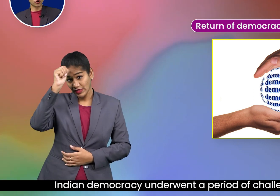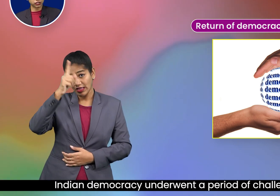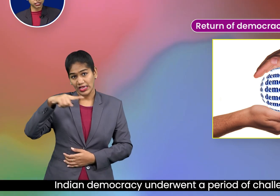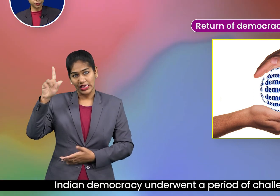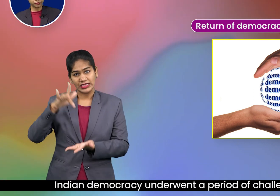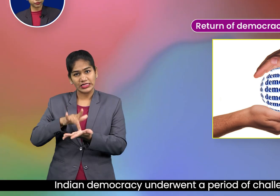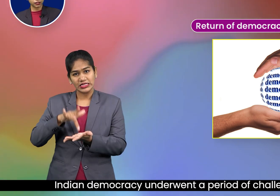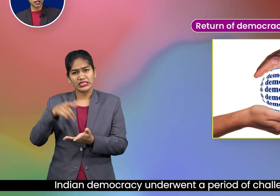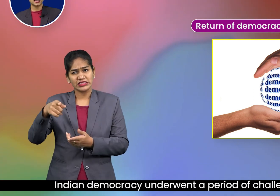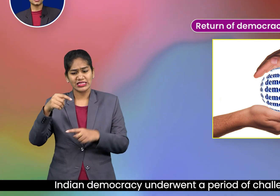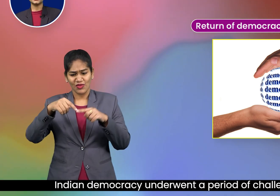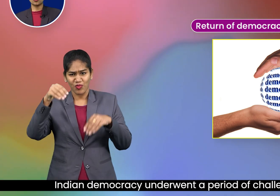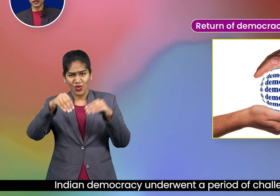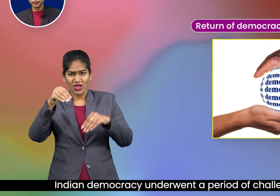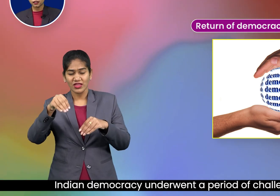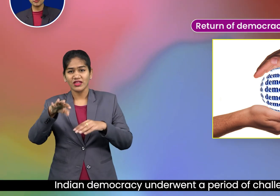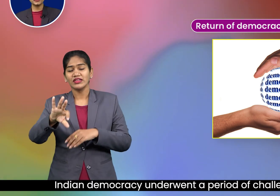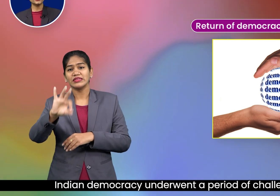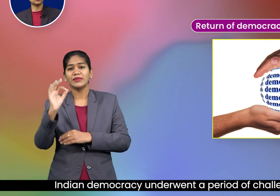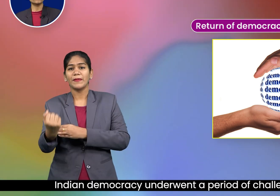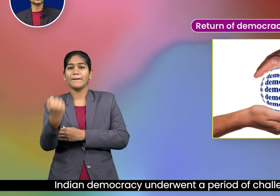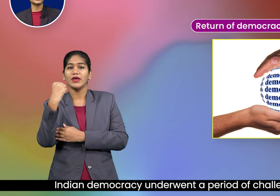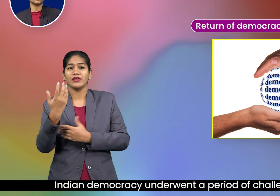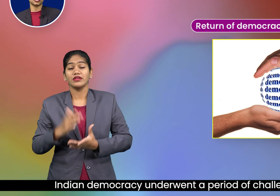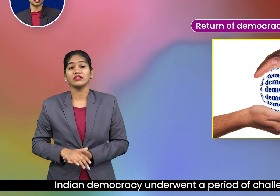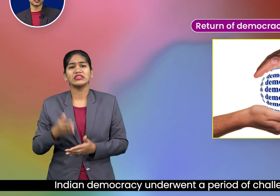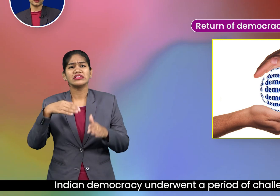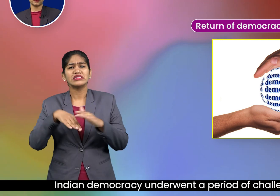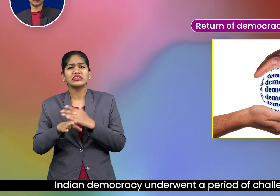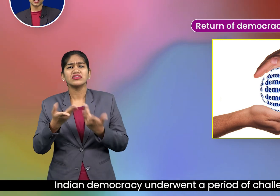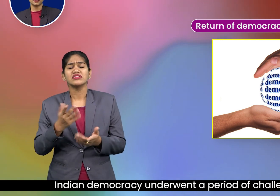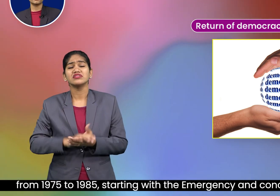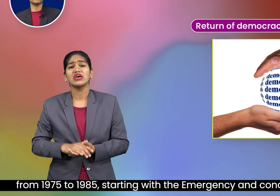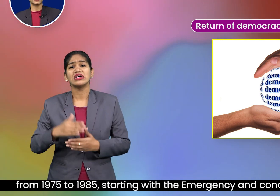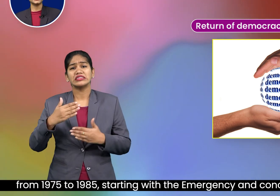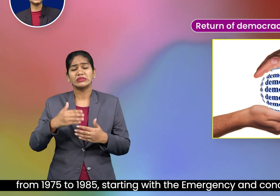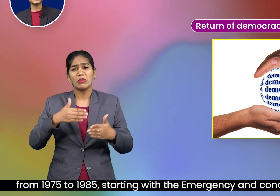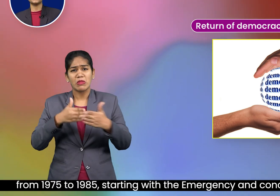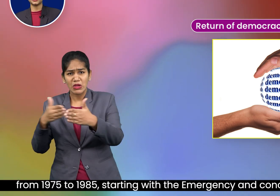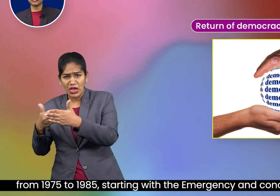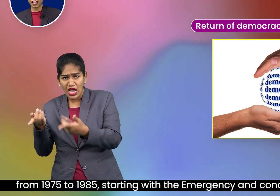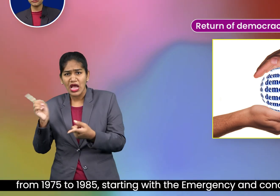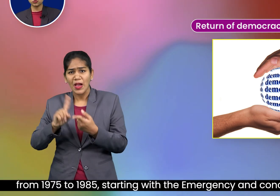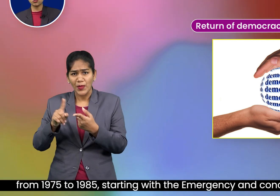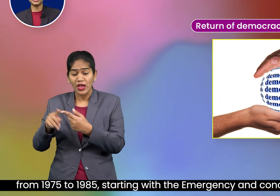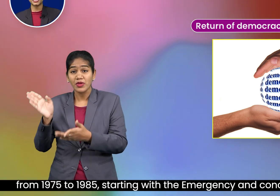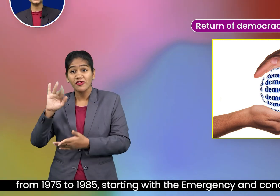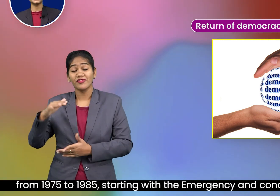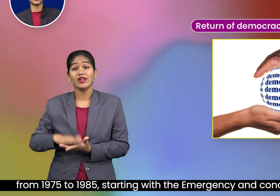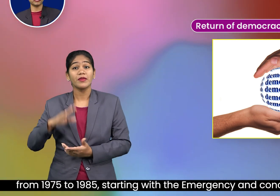Indian democracy underwent a period of challenges from 1975